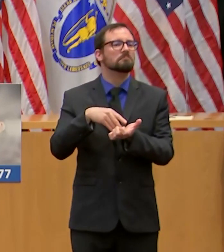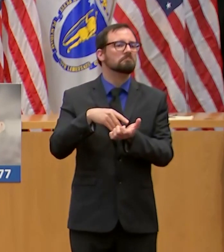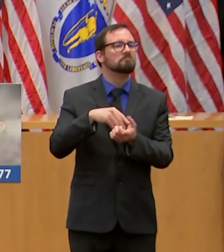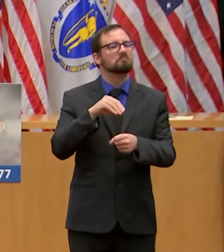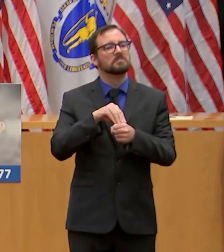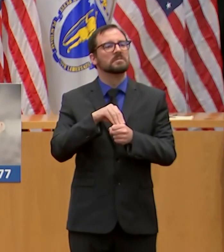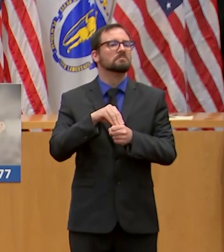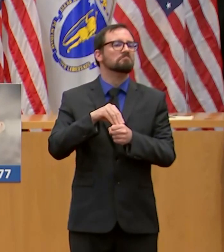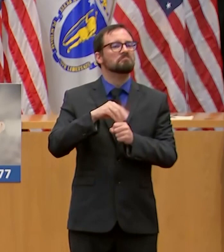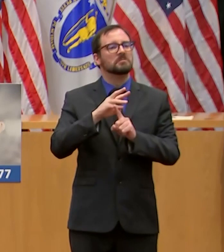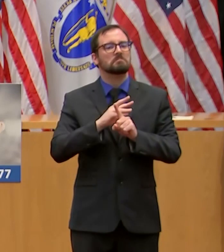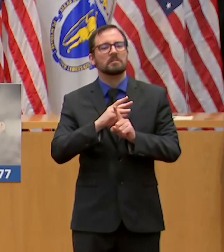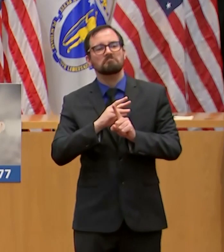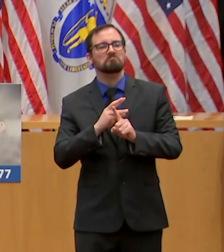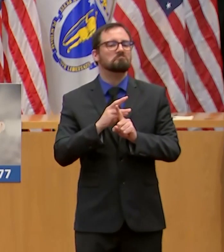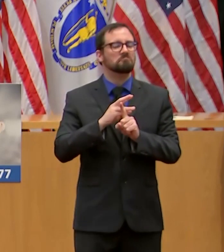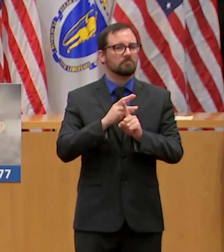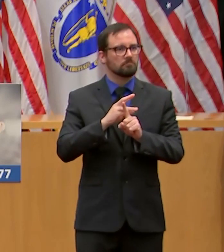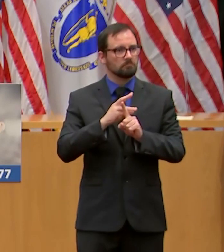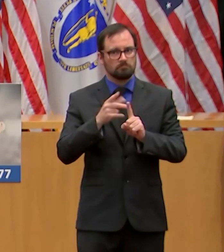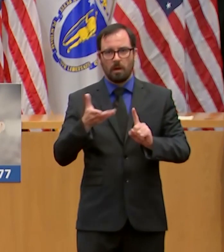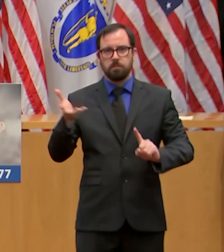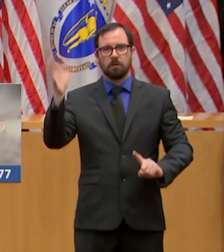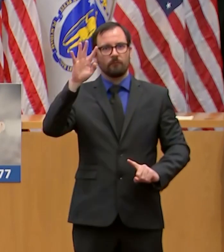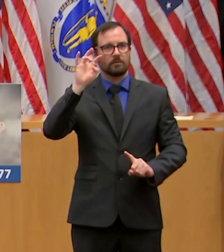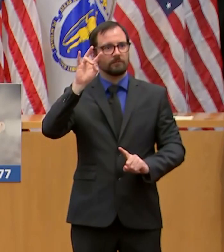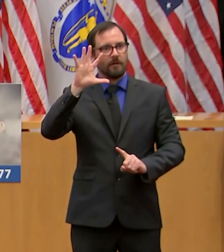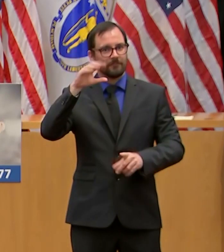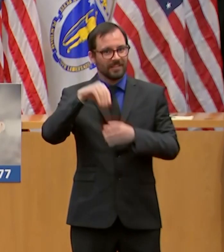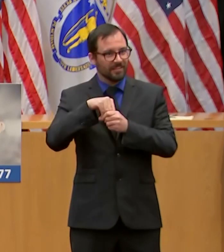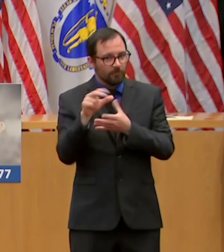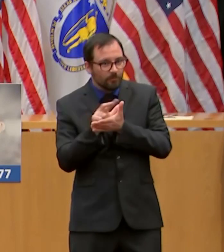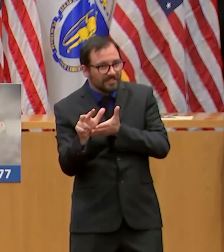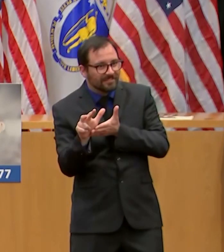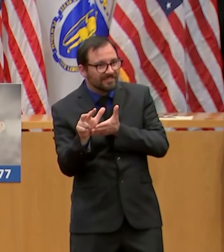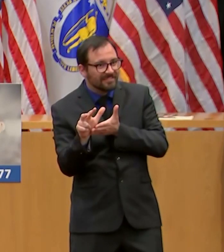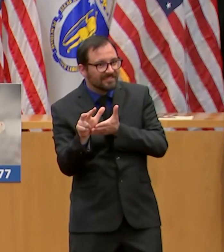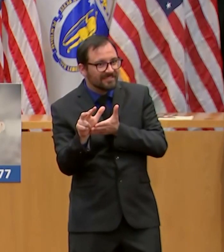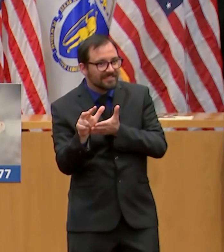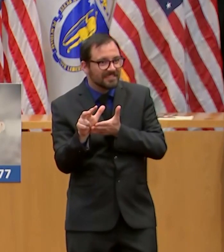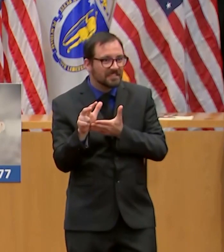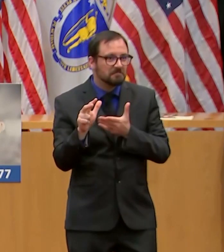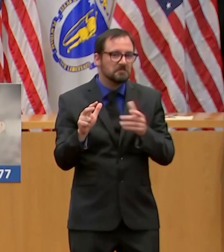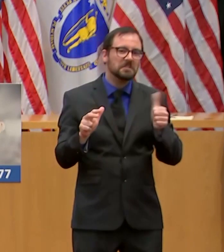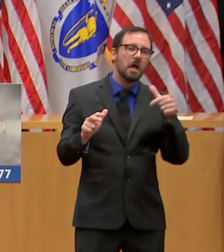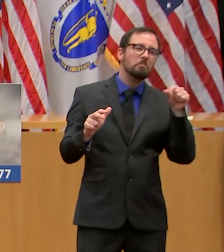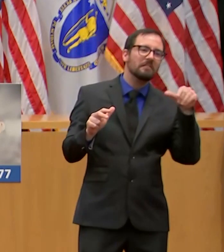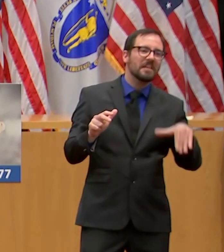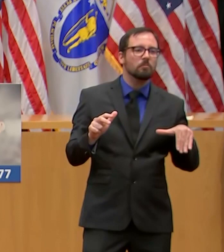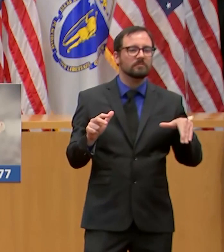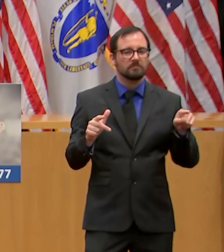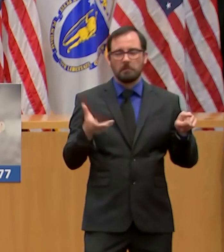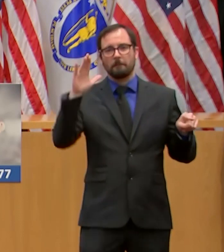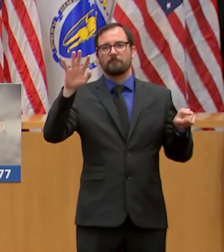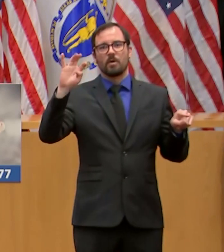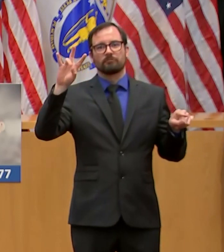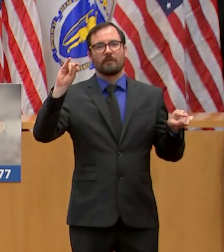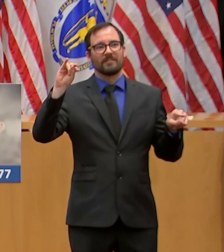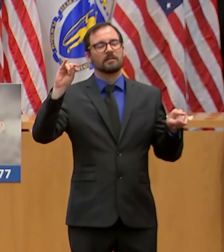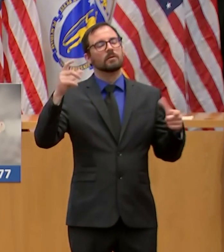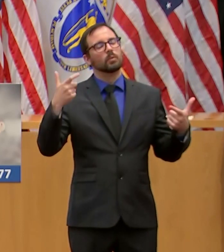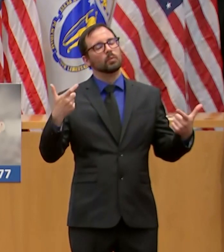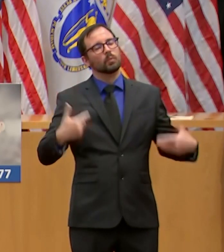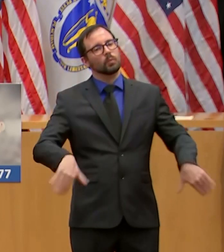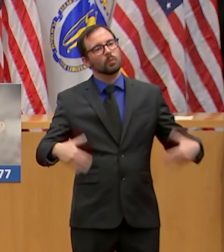have been something more in the vicinity of 10,000 to 20,000, maybe 30,000 new claims over a 3-week period under